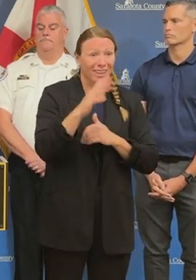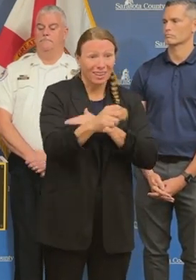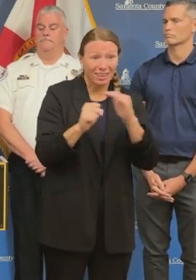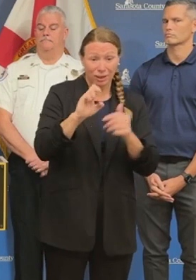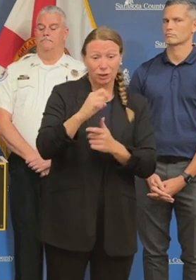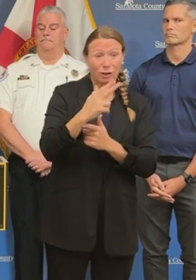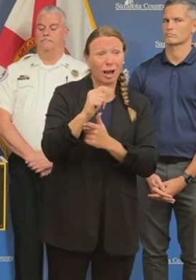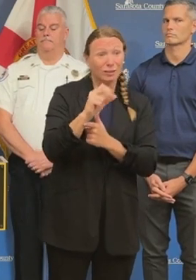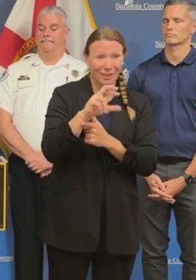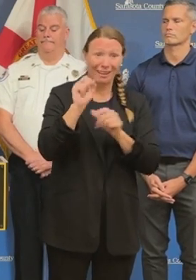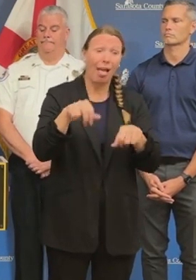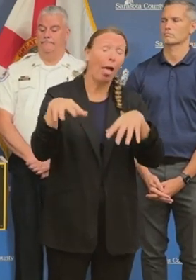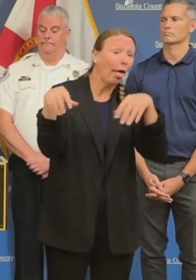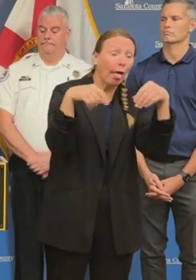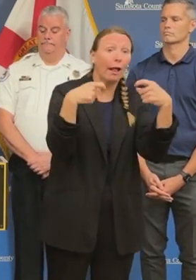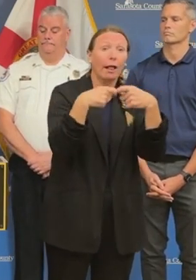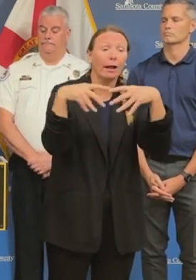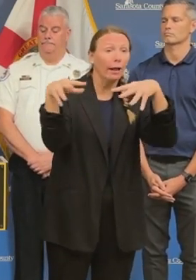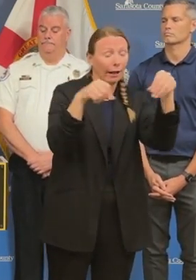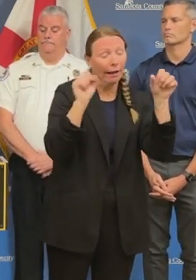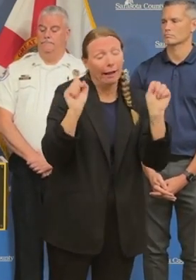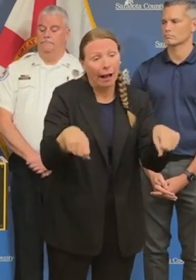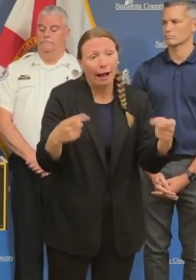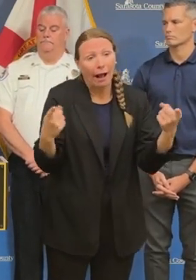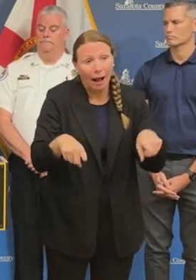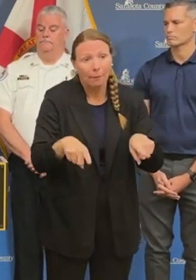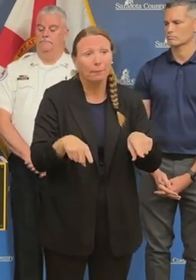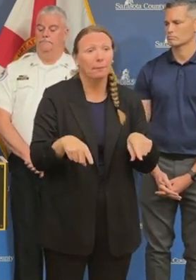friendly. We would just ask that you bring supplies for them.